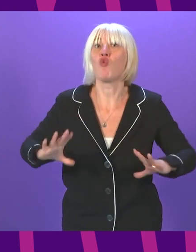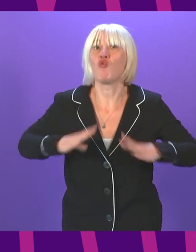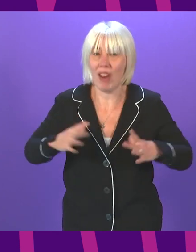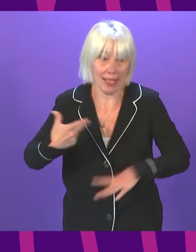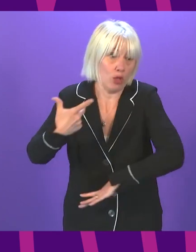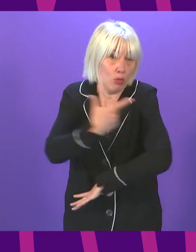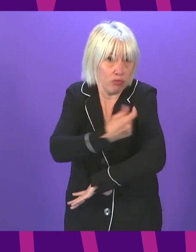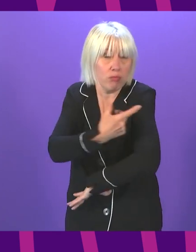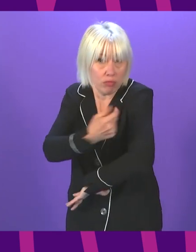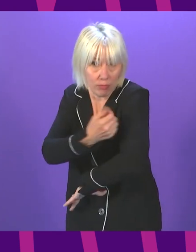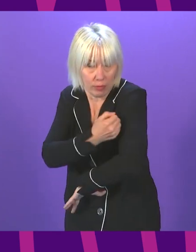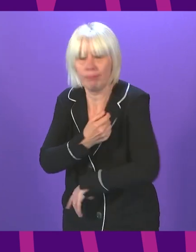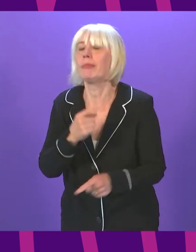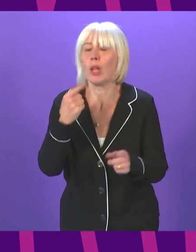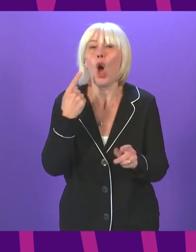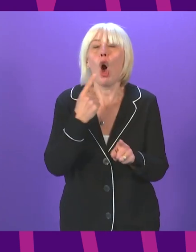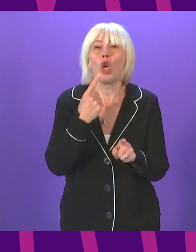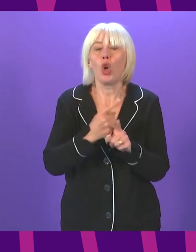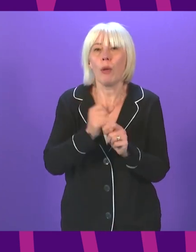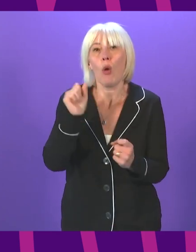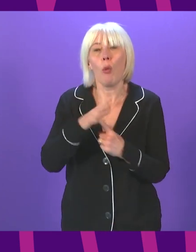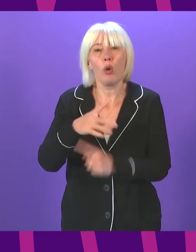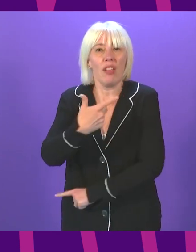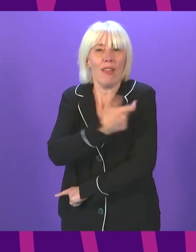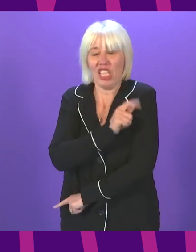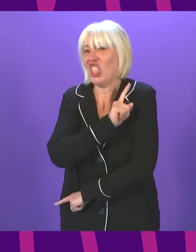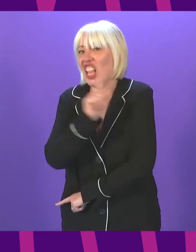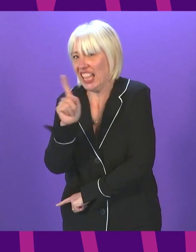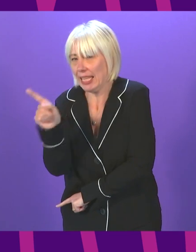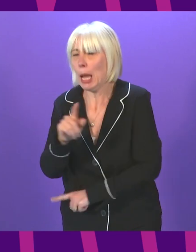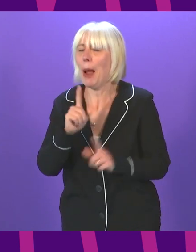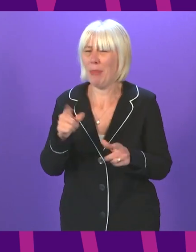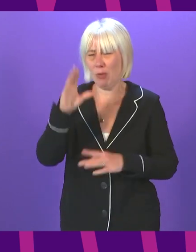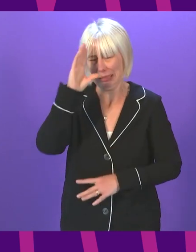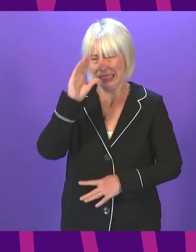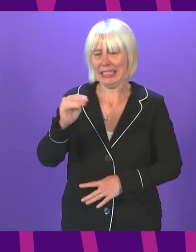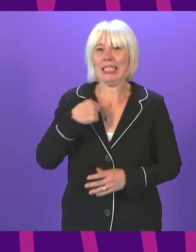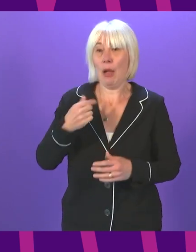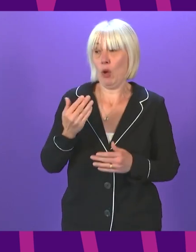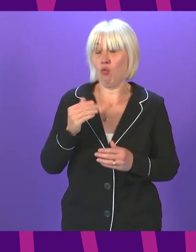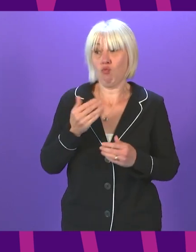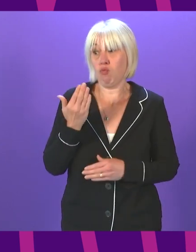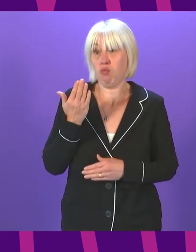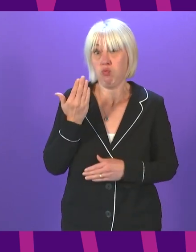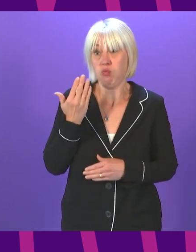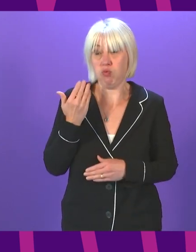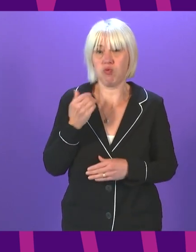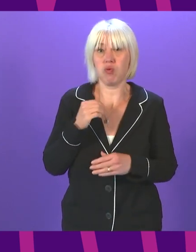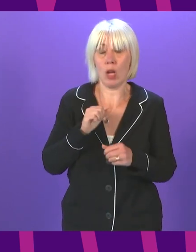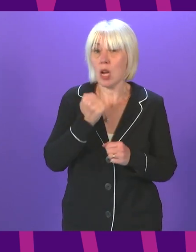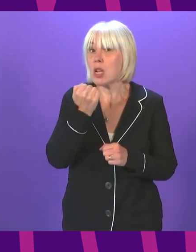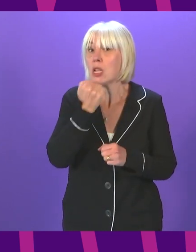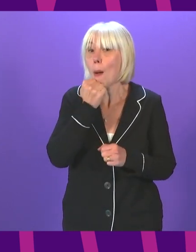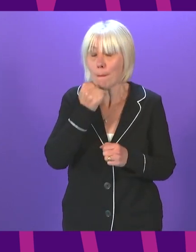about the importance of vaccination later, but I want to now address the surging cases that we have experienced over